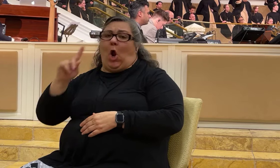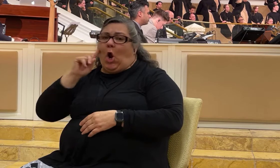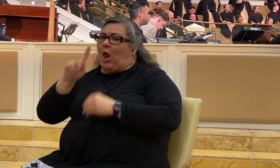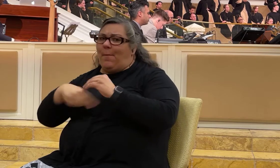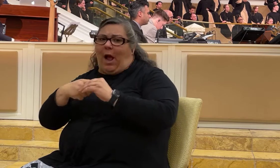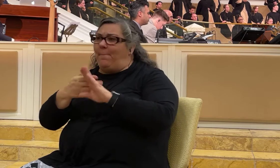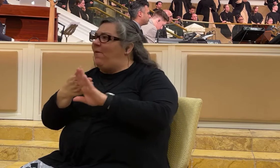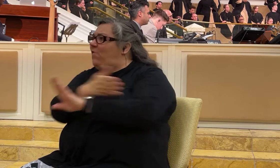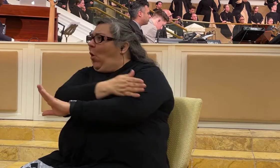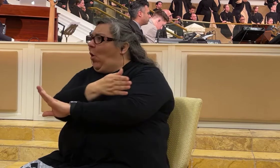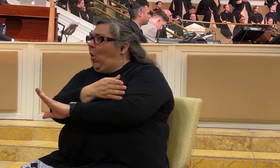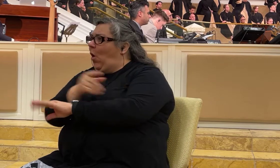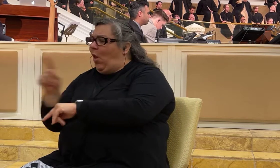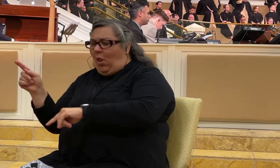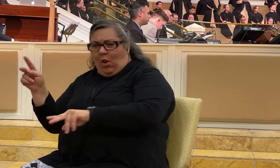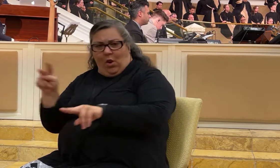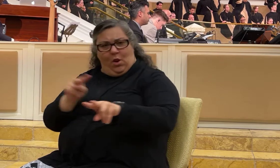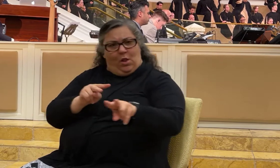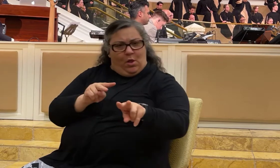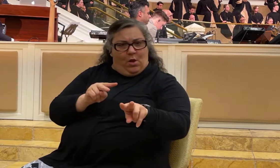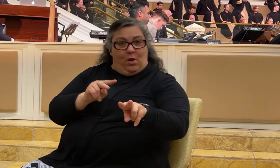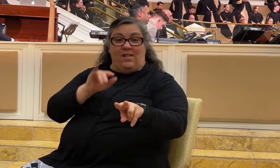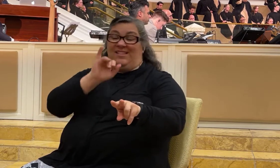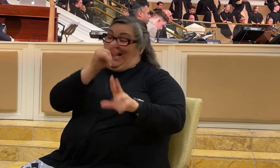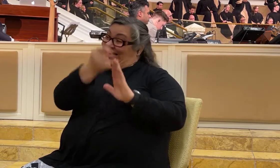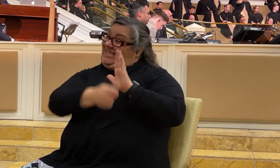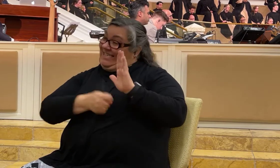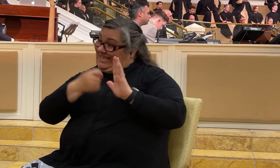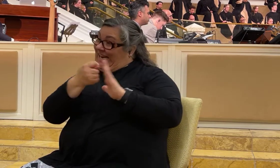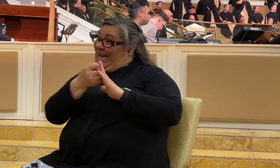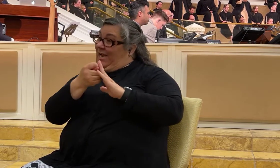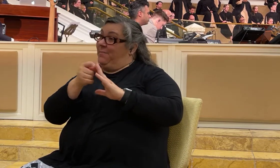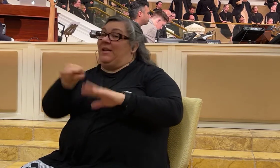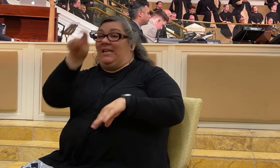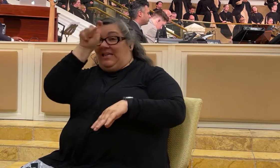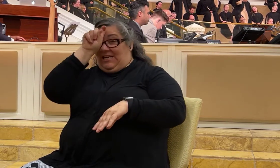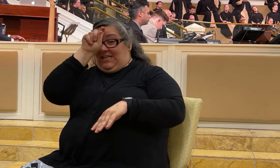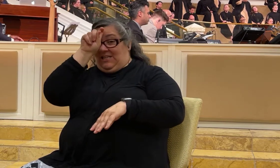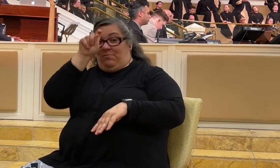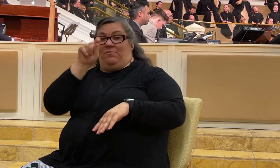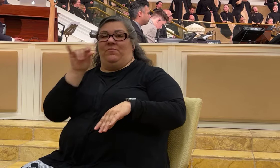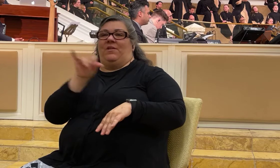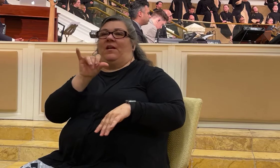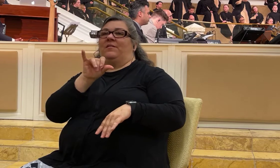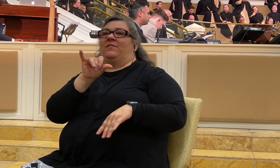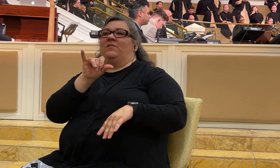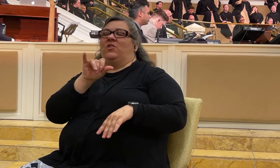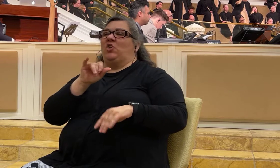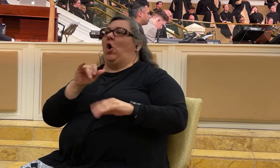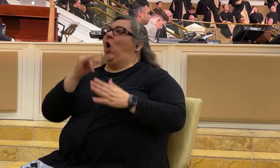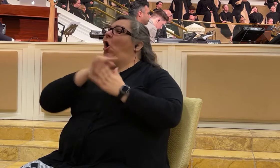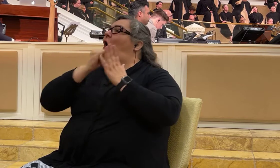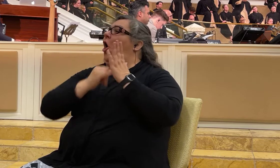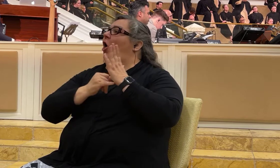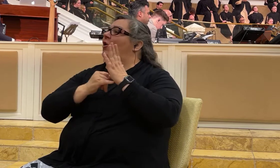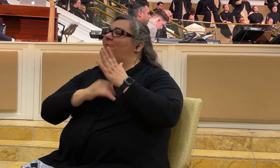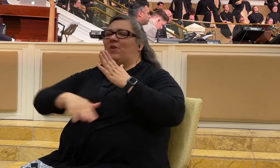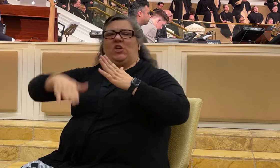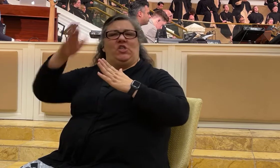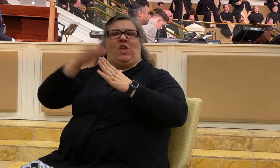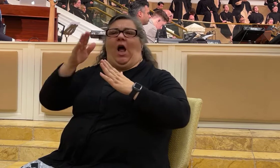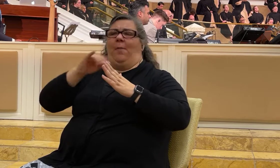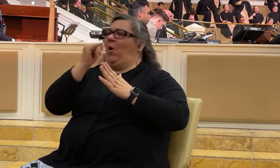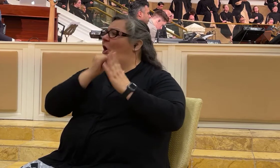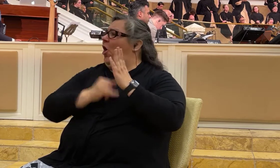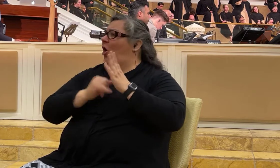so, in that day, Egypt was a parent civilization of art and of